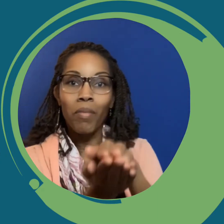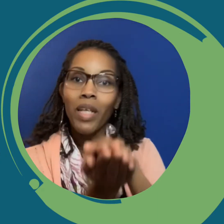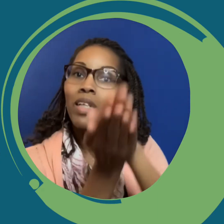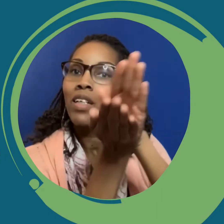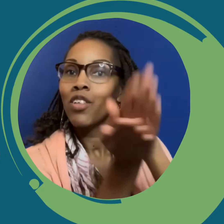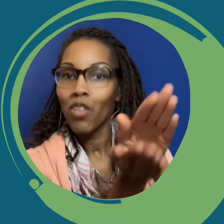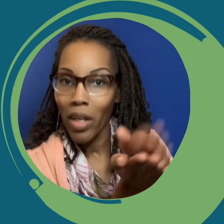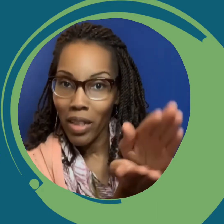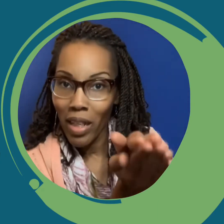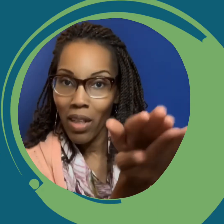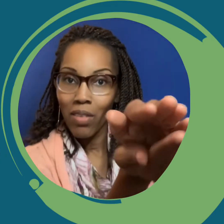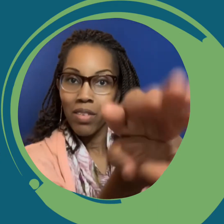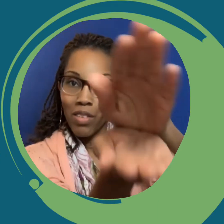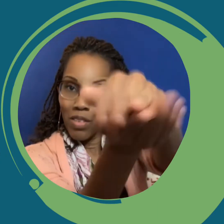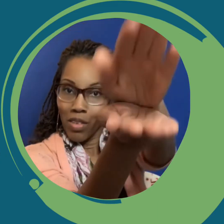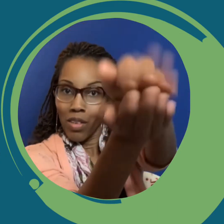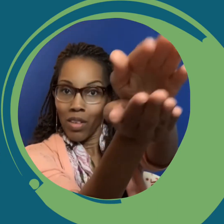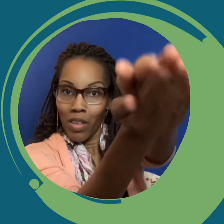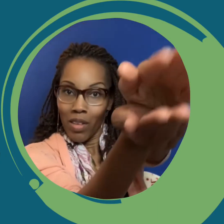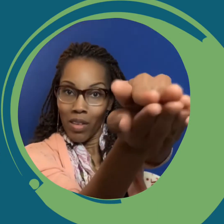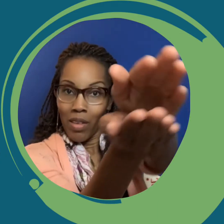but for me, crocodile